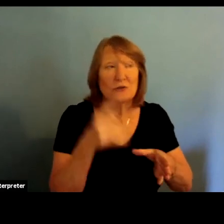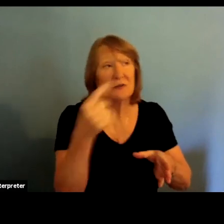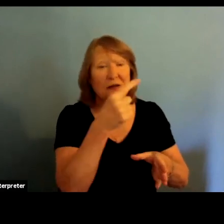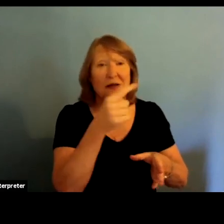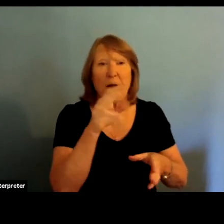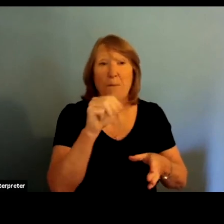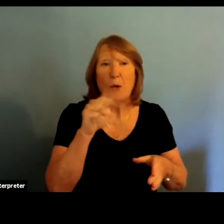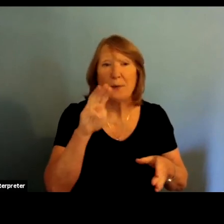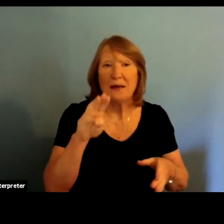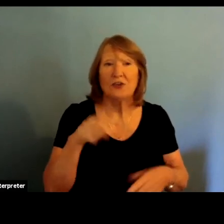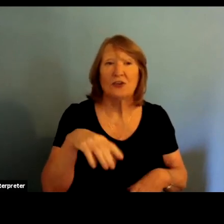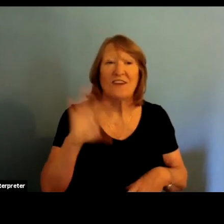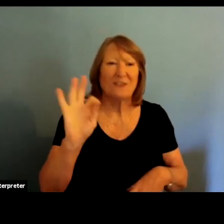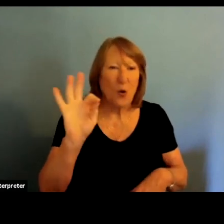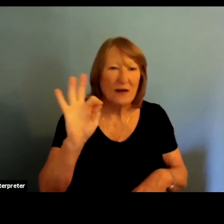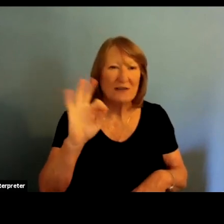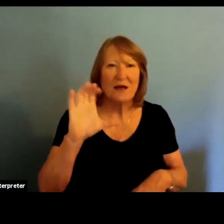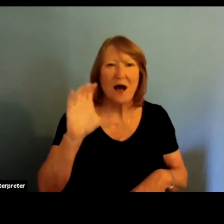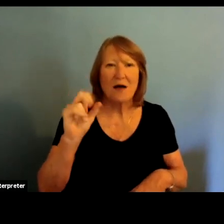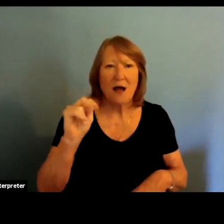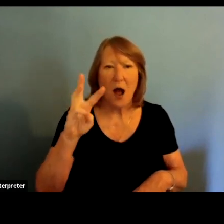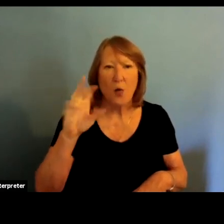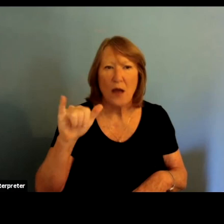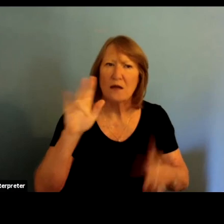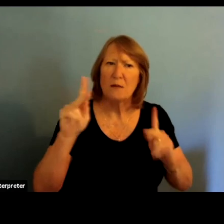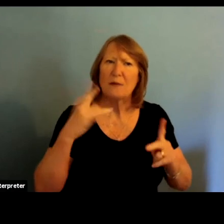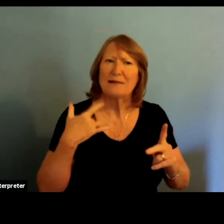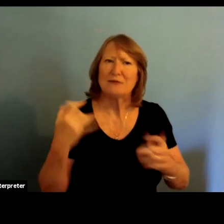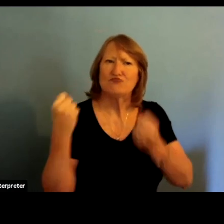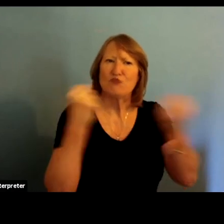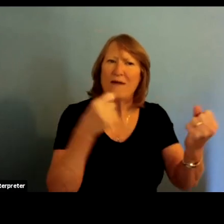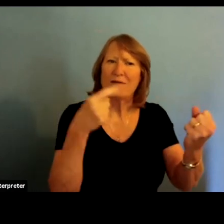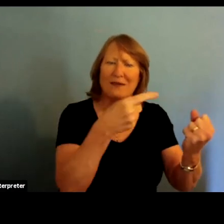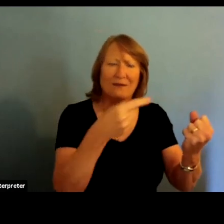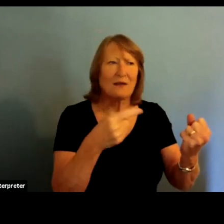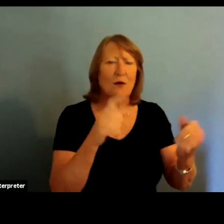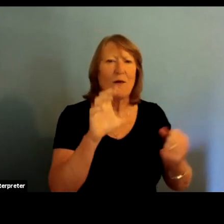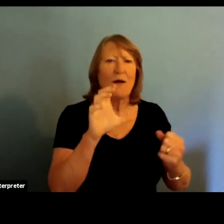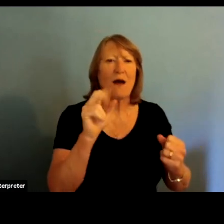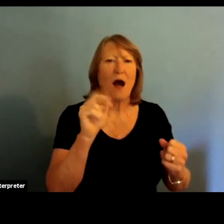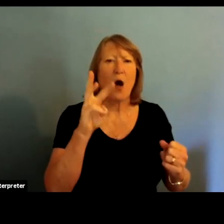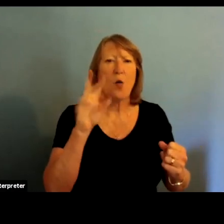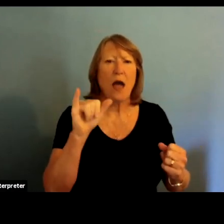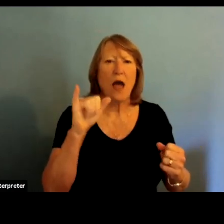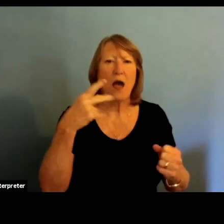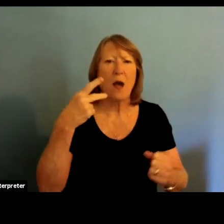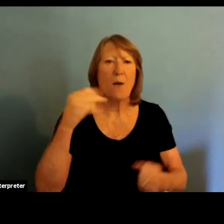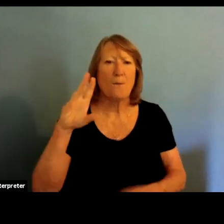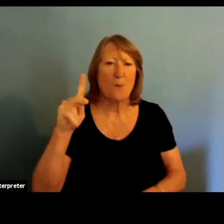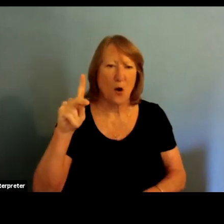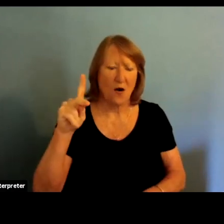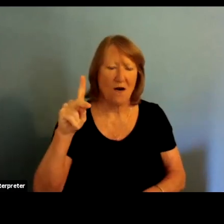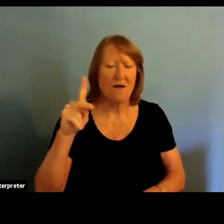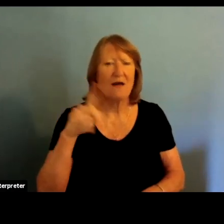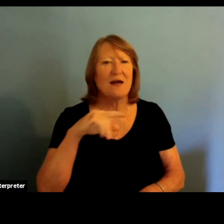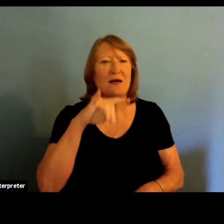even Florence area, because folks tend to travel, we'll be at Conway Park and let the kids dress up and do Halloween